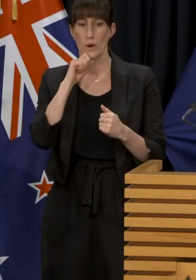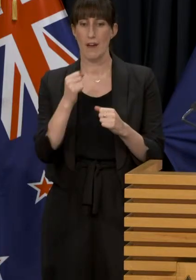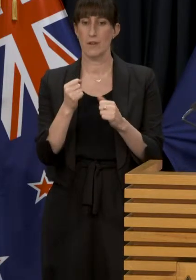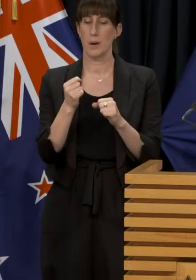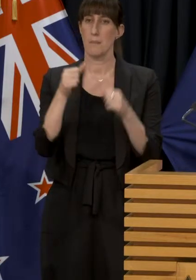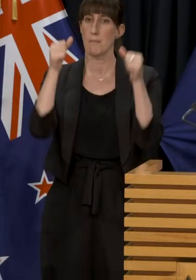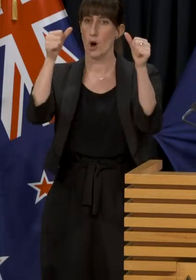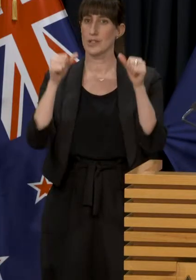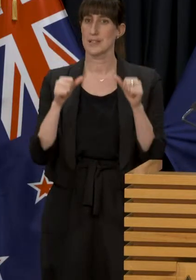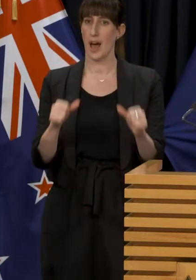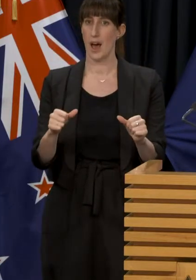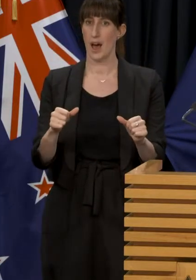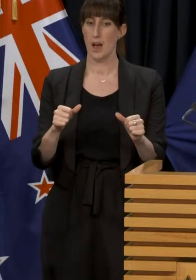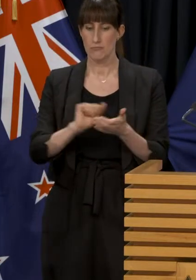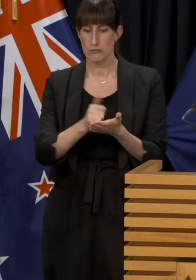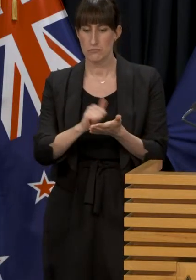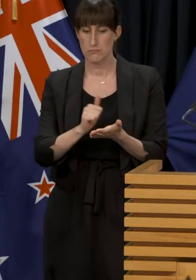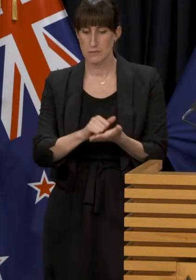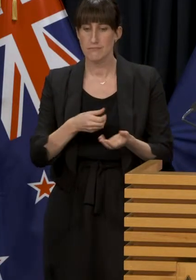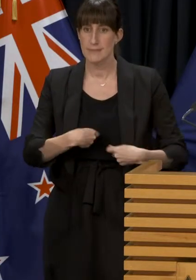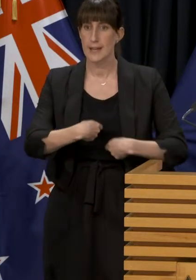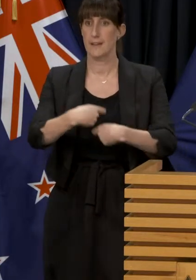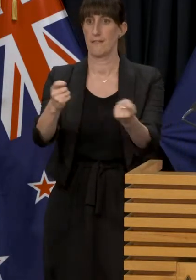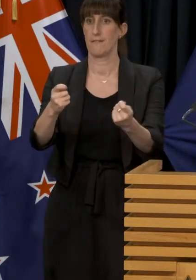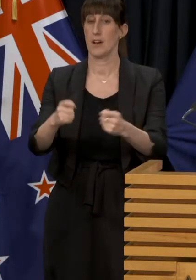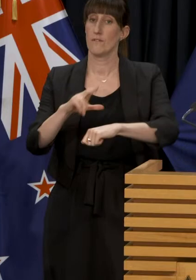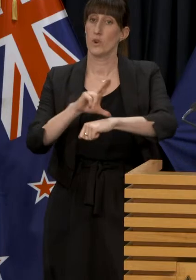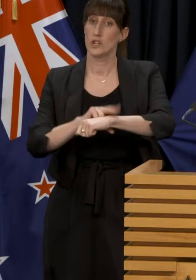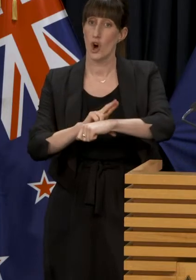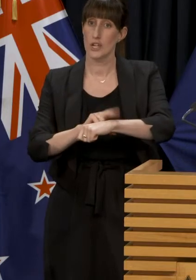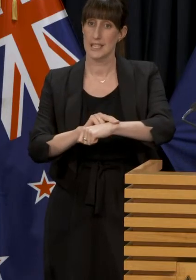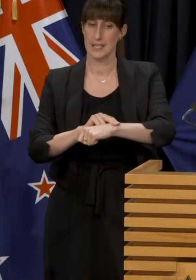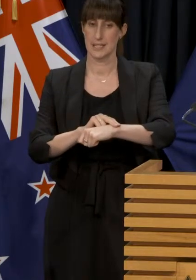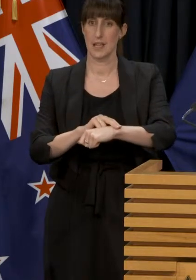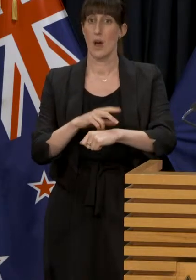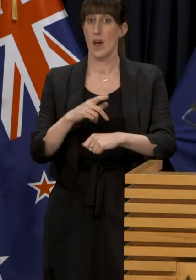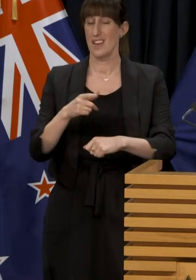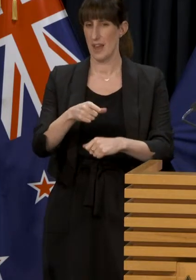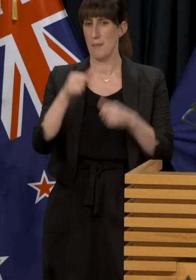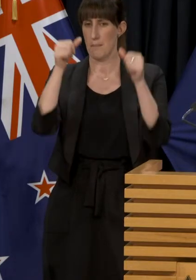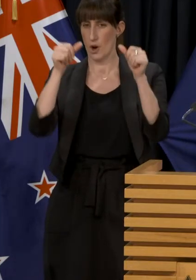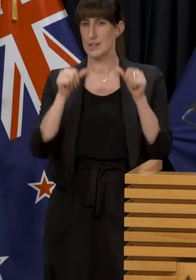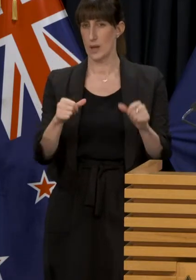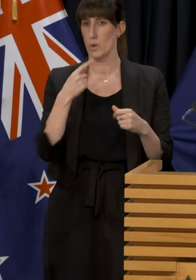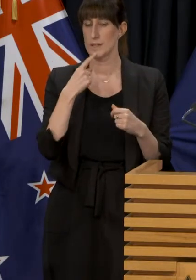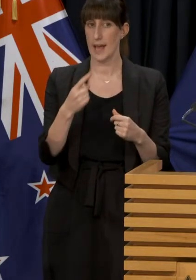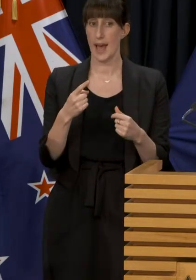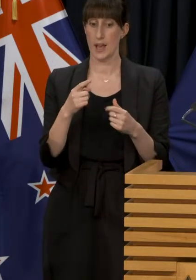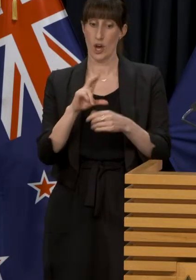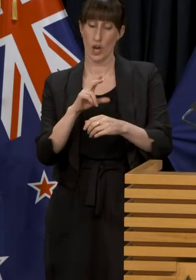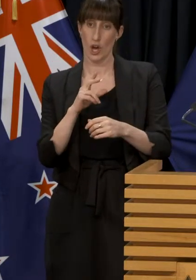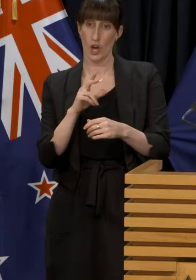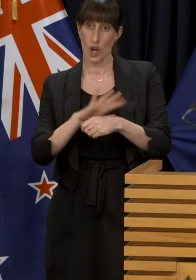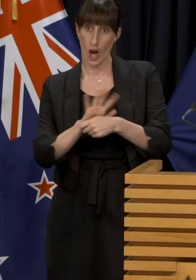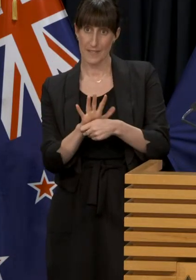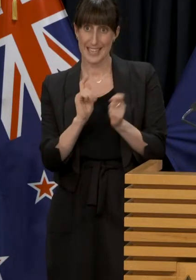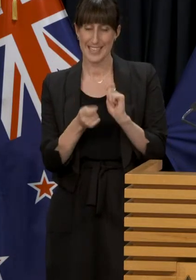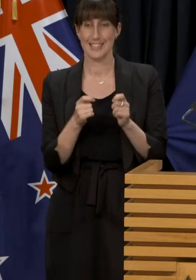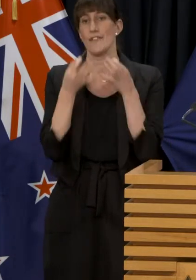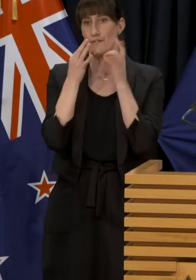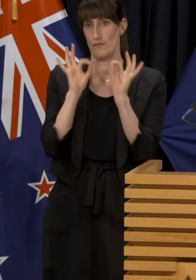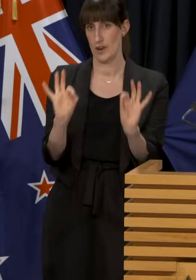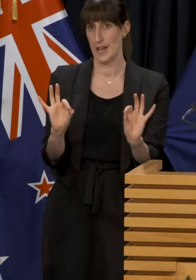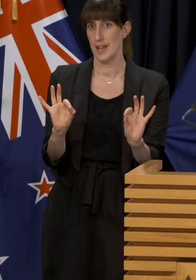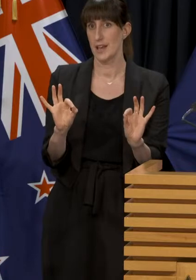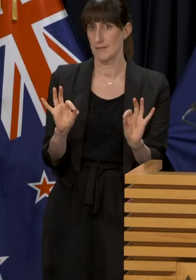surgeries to remind them that it is free to take the COVID-19 test. We know that these conversations are taking